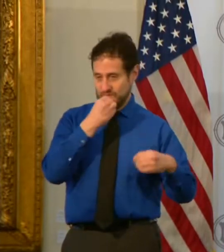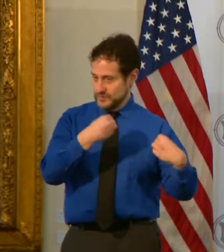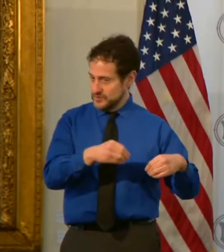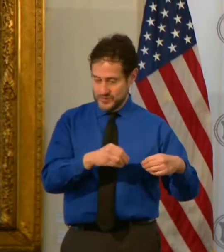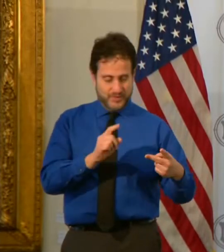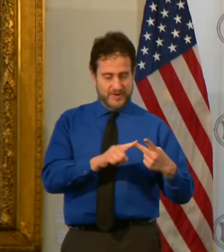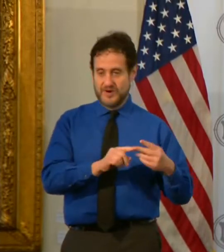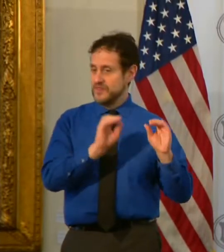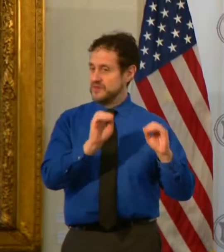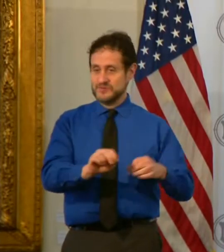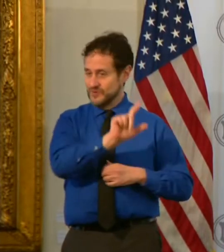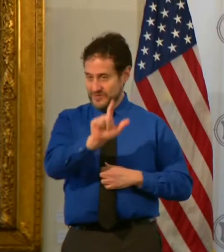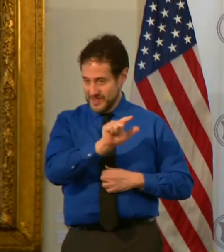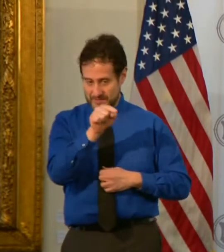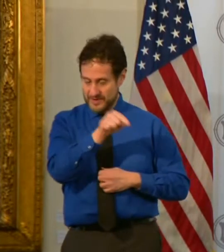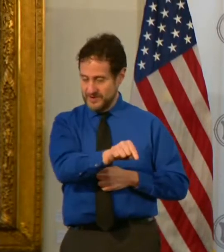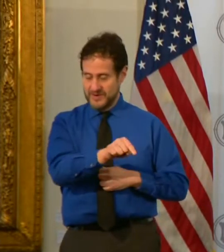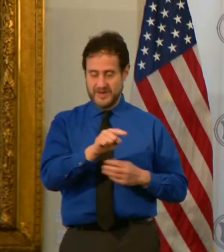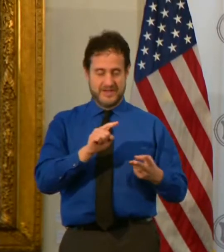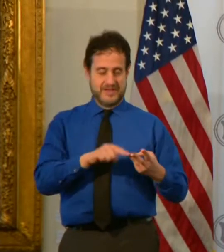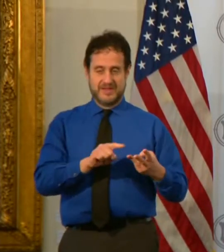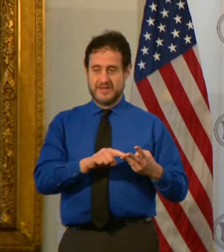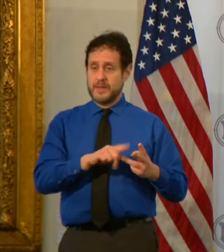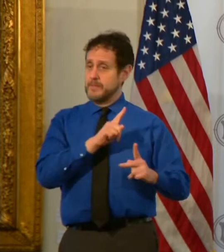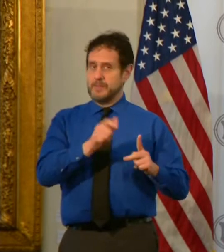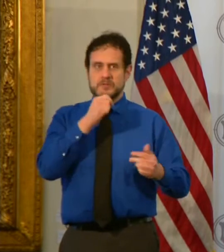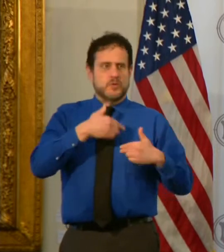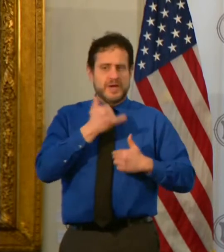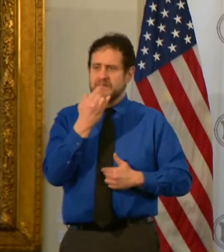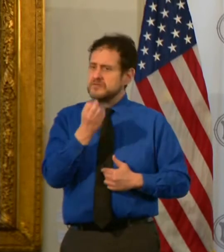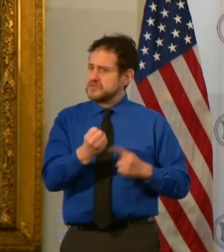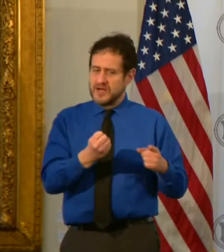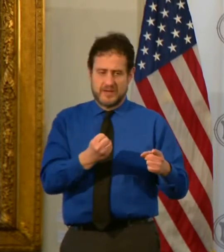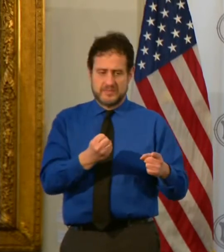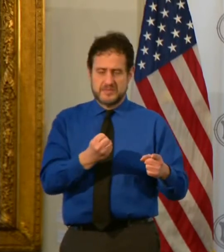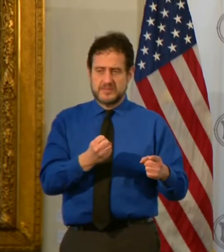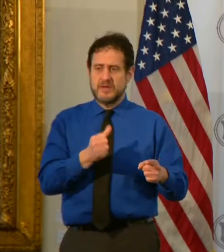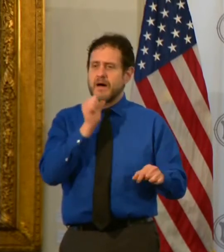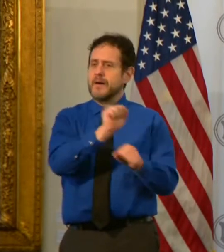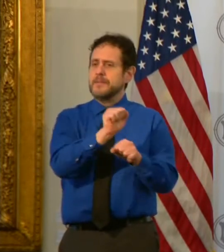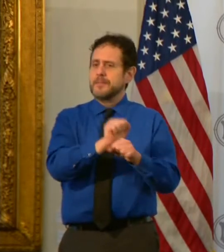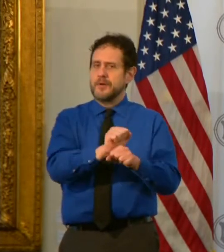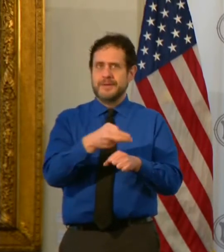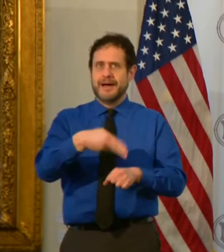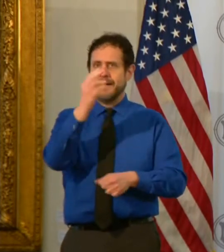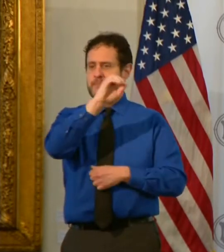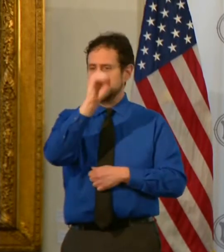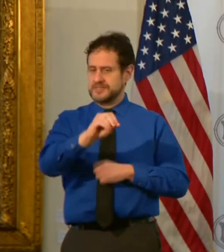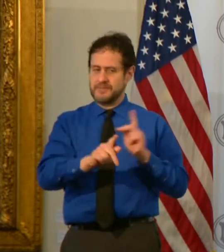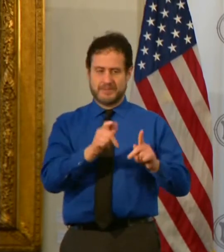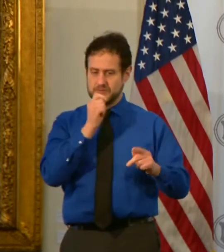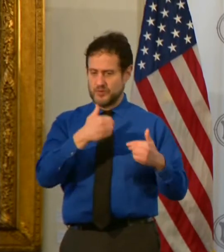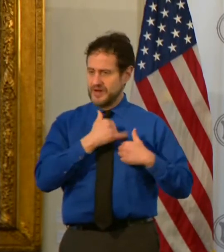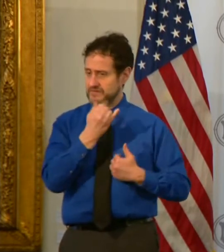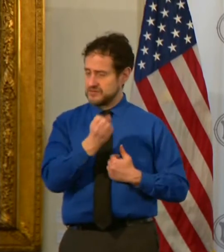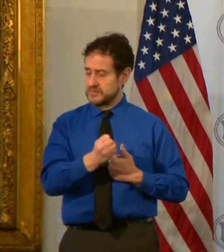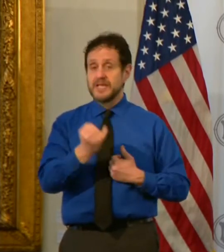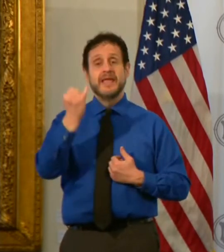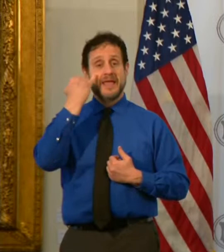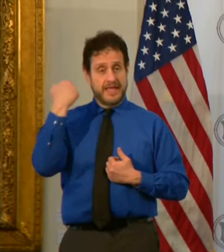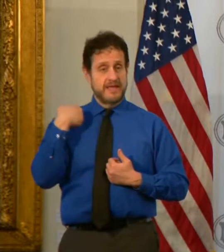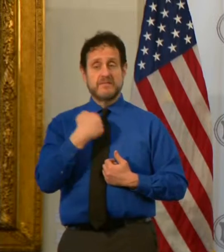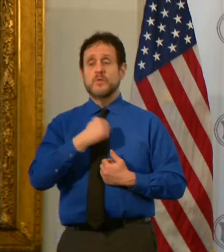have libraries, where the unemployment rate is higher than anywhere else in the city. If we are serious